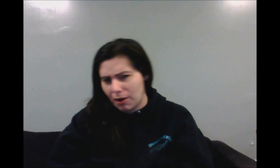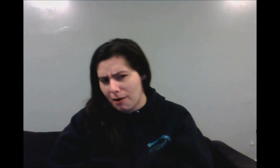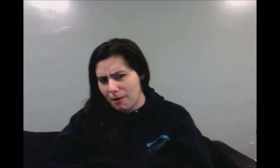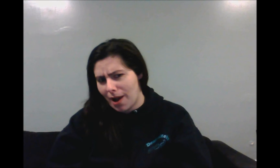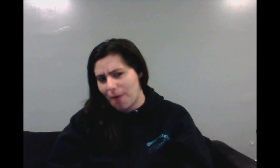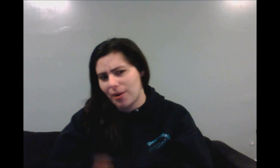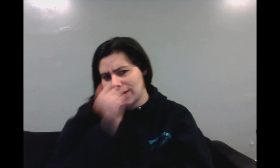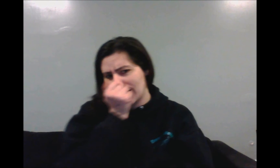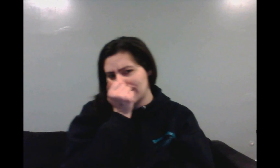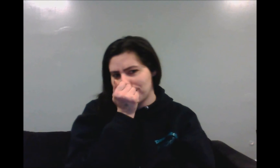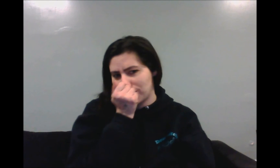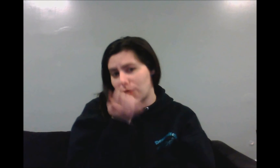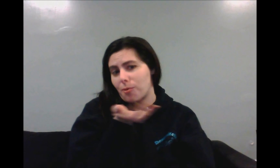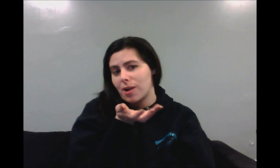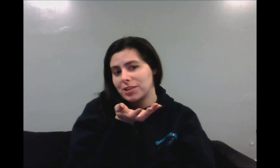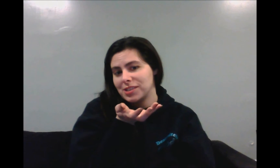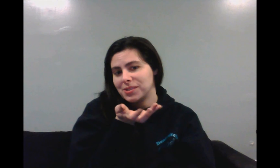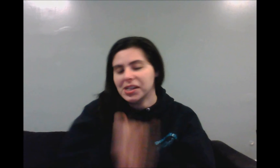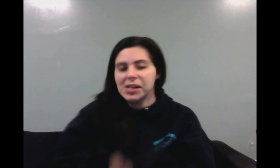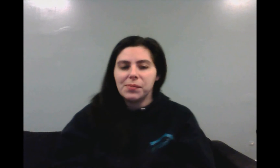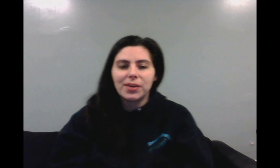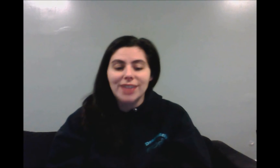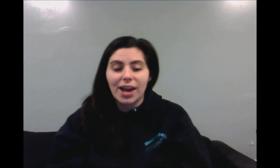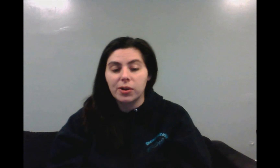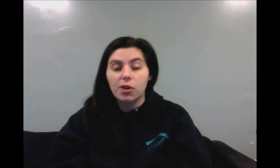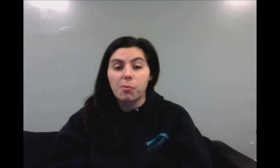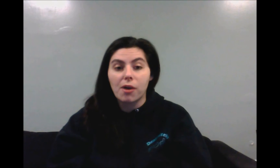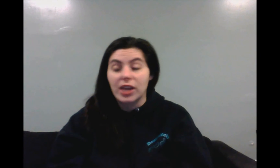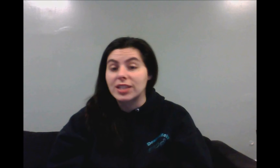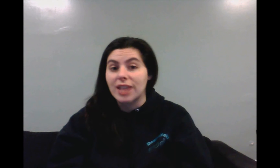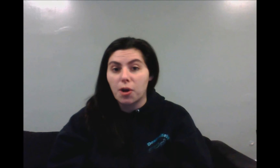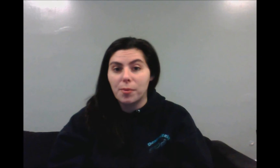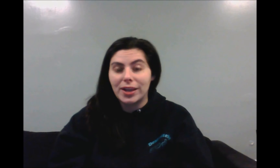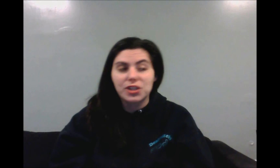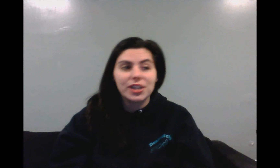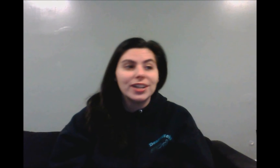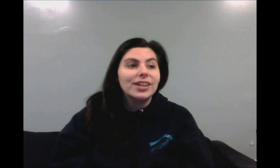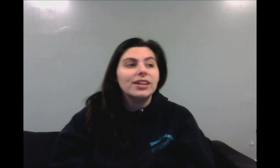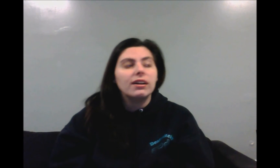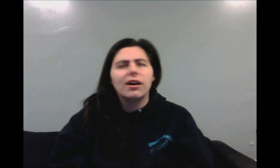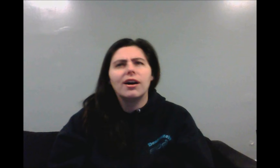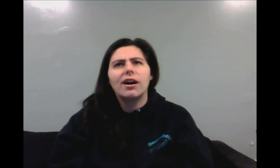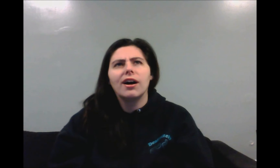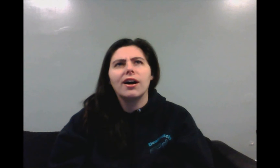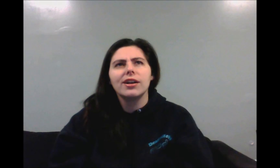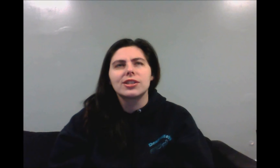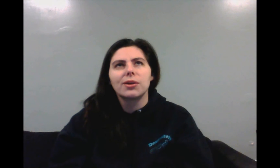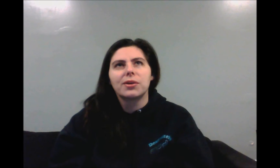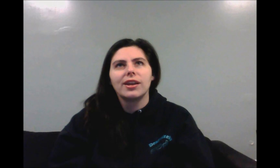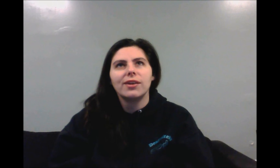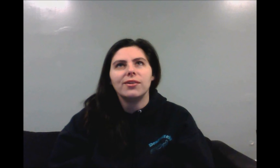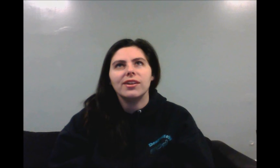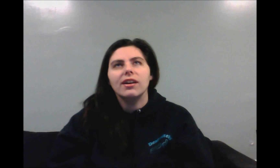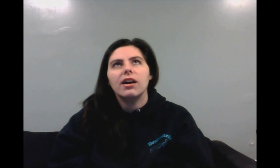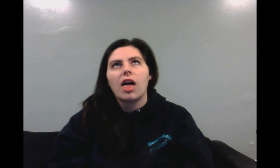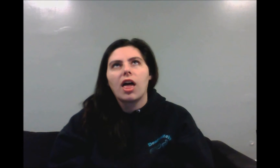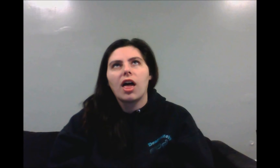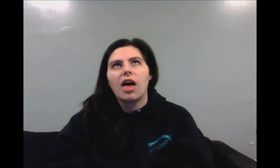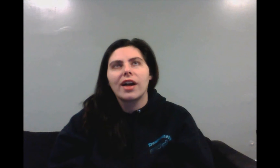I don't know. I want to text him, but I don't want to. Because I don't want to come off that psycho bitch. Oh, he's so cute. Oh, I can't